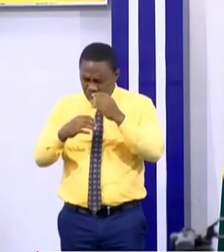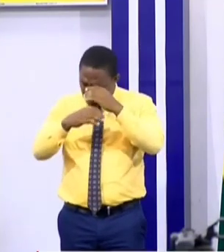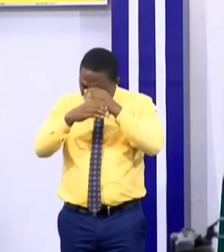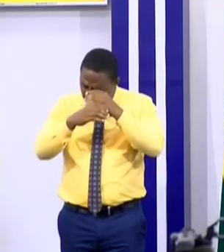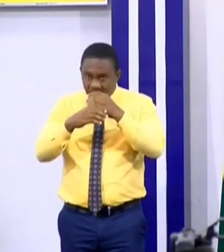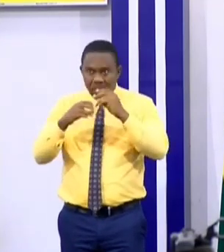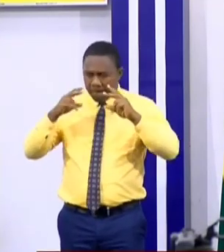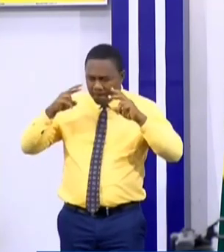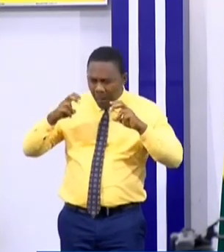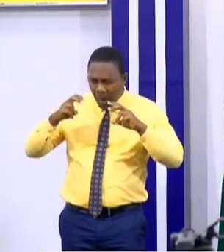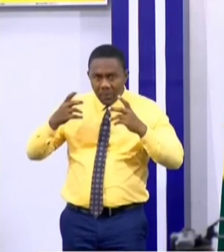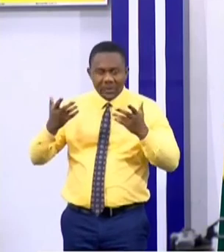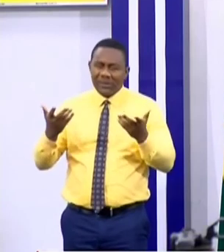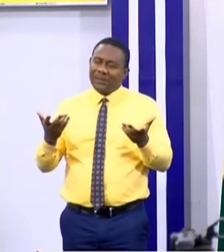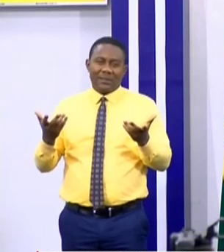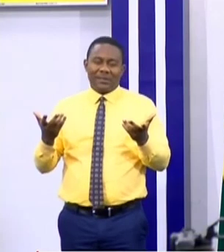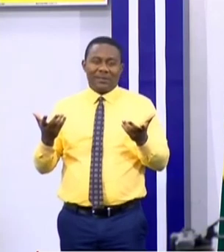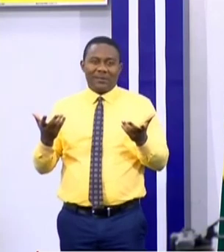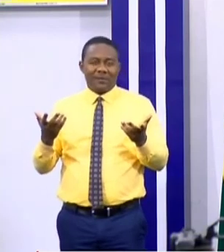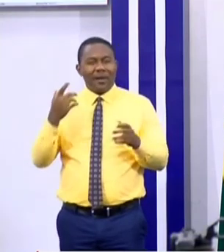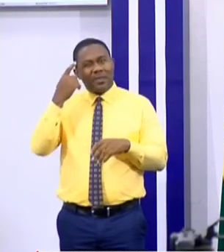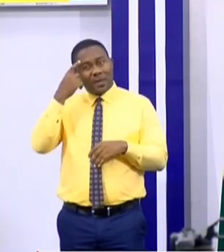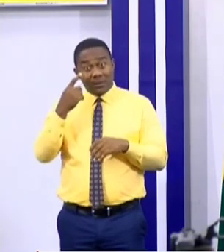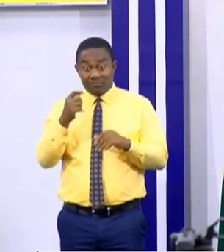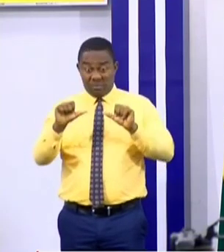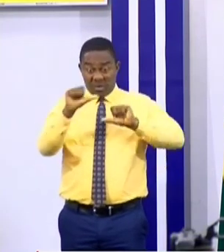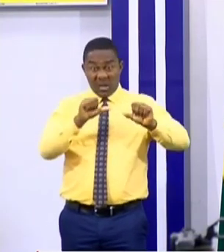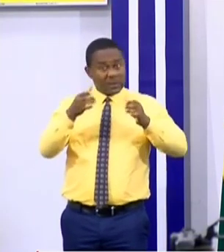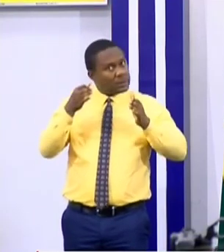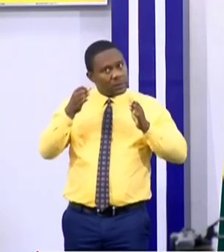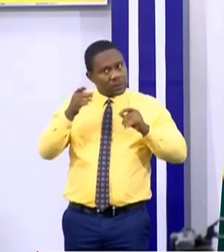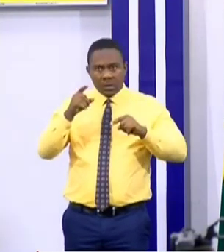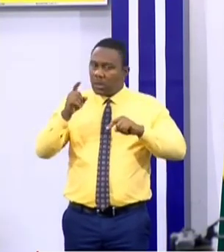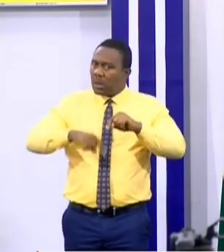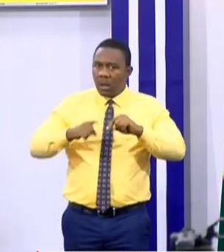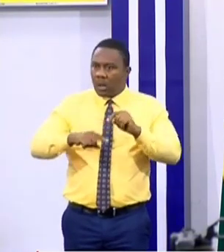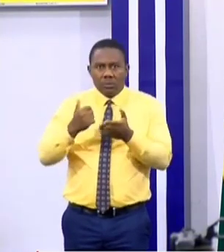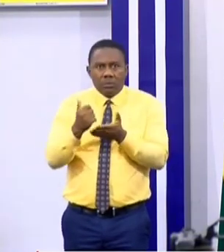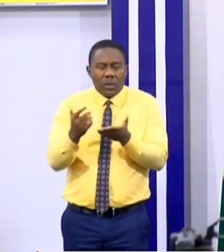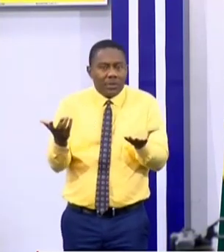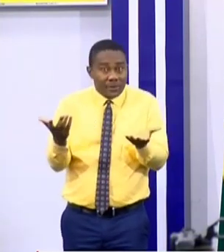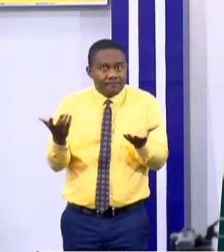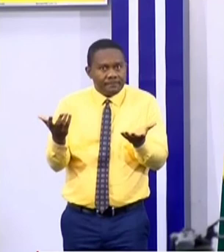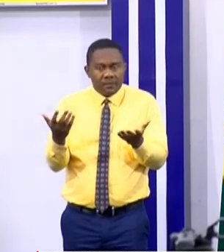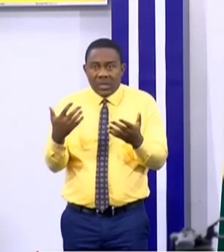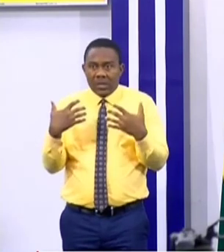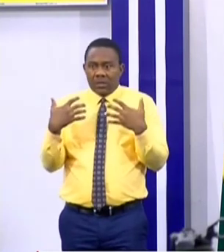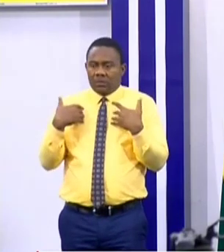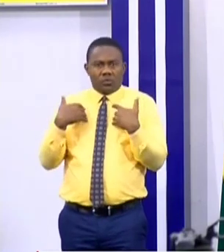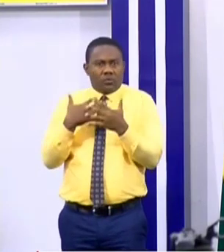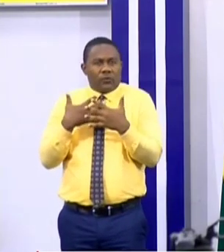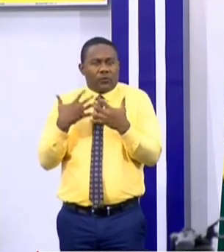introduces a more psychological virus. Fear, panic,